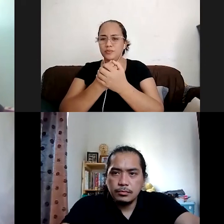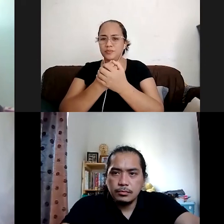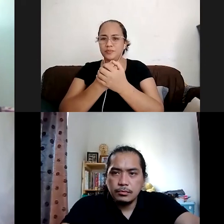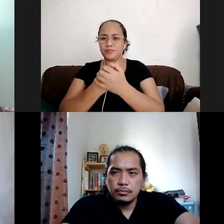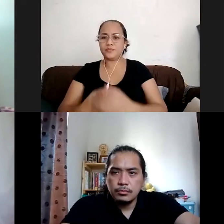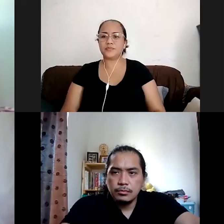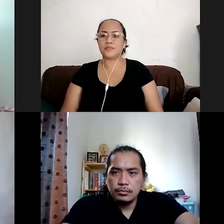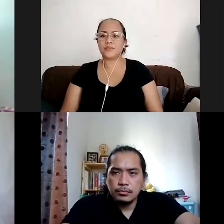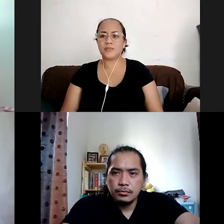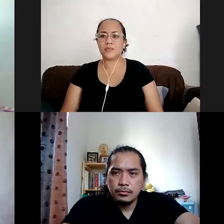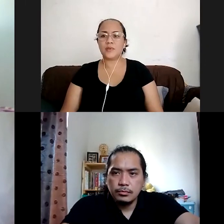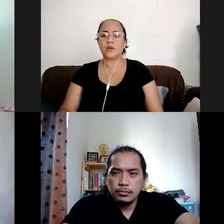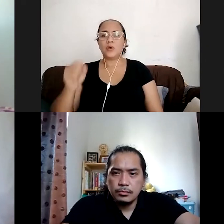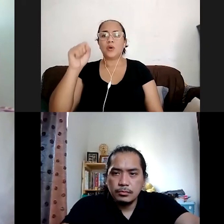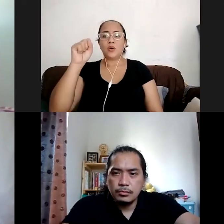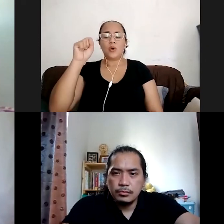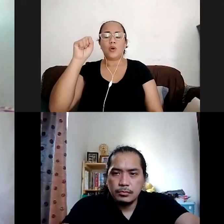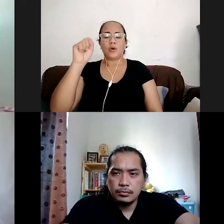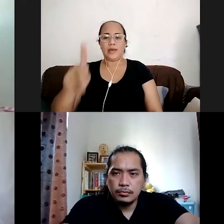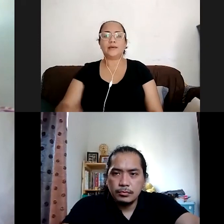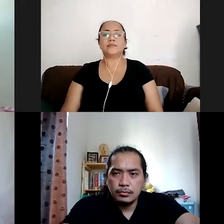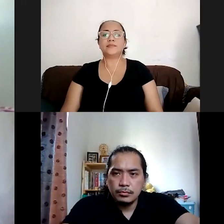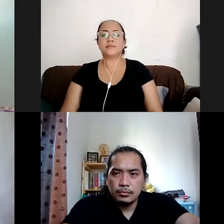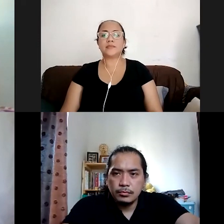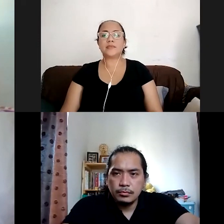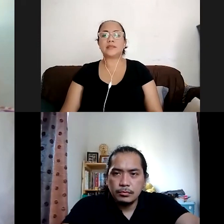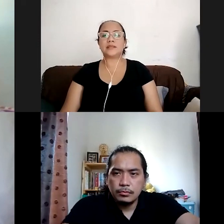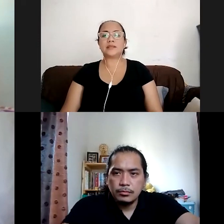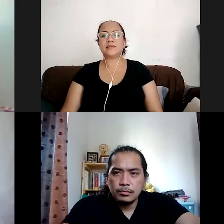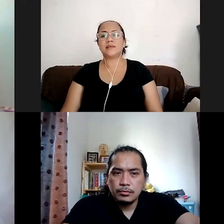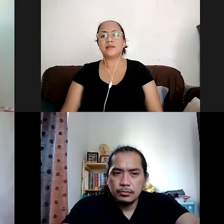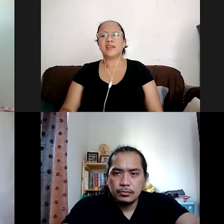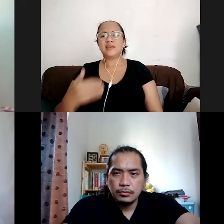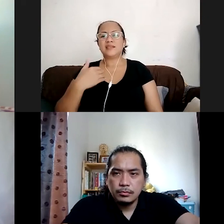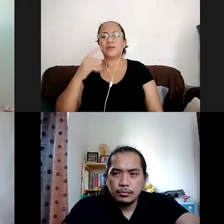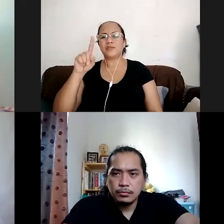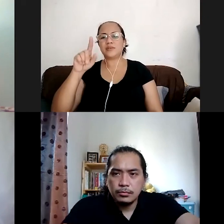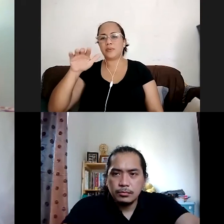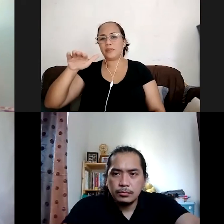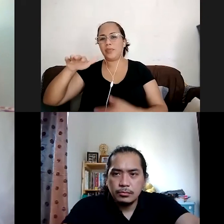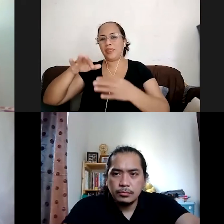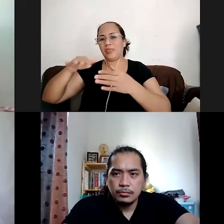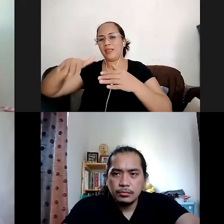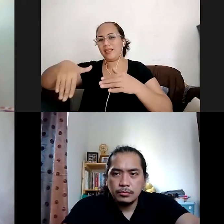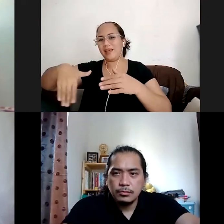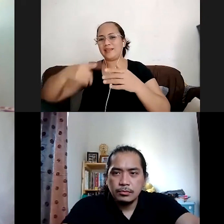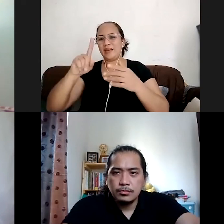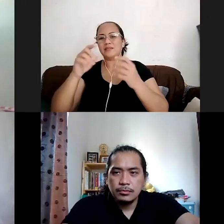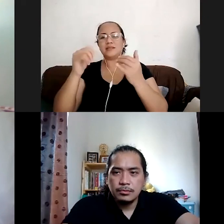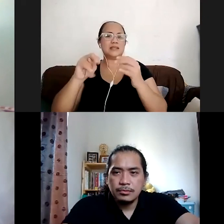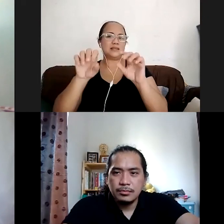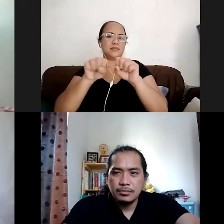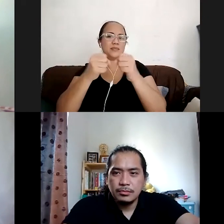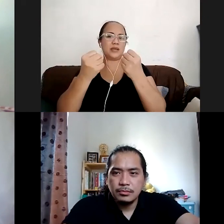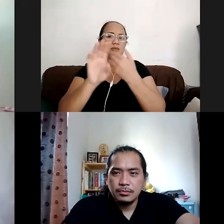Okay. All right, well, it's getting a little bit late. We need to have a break. Let's come